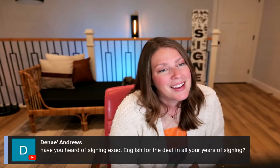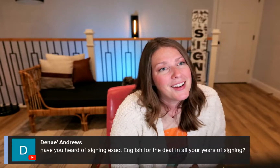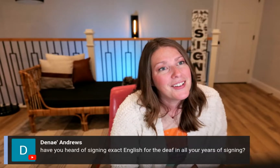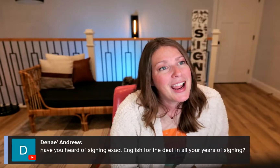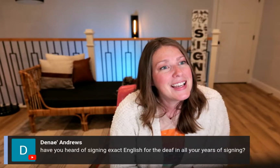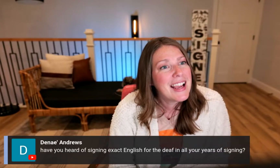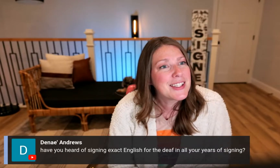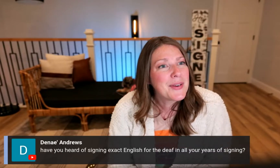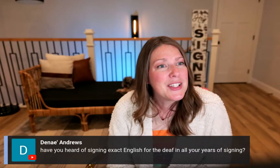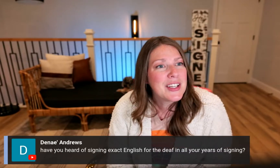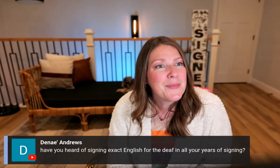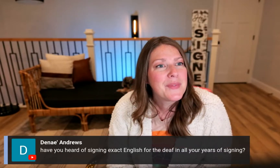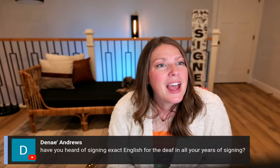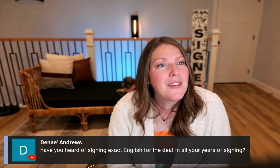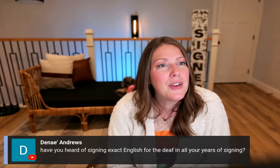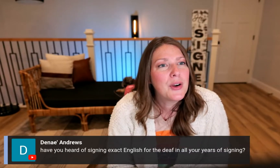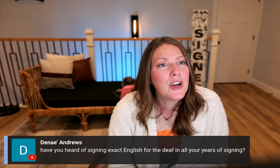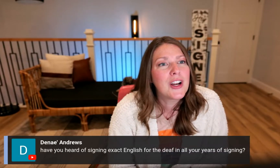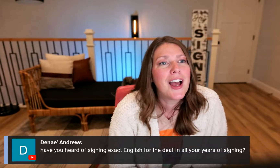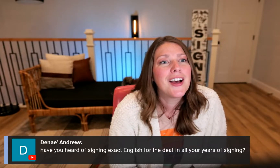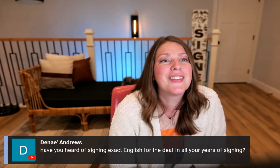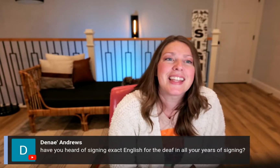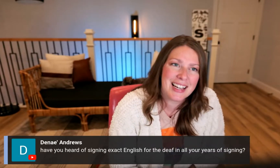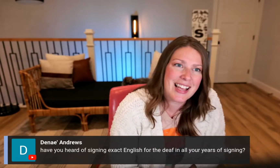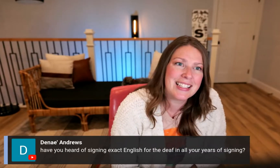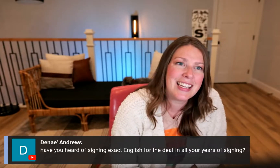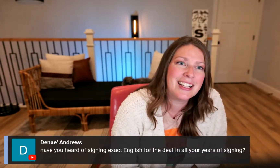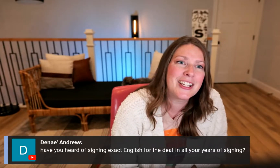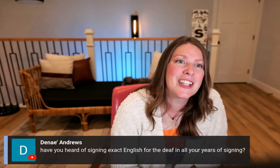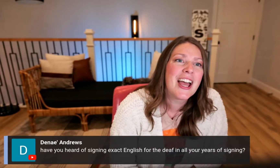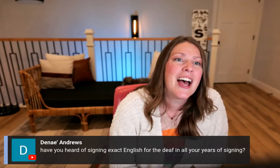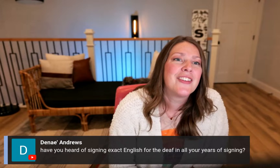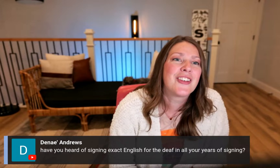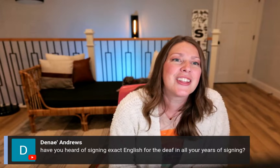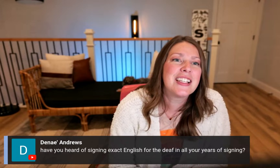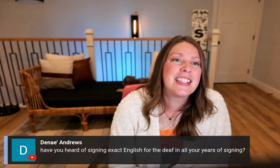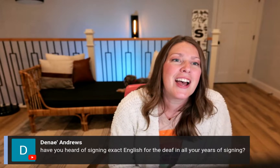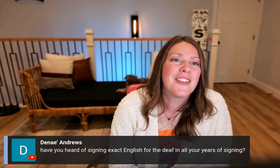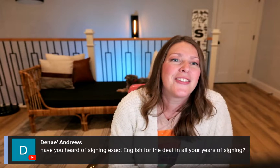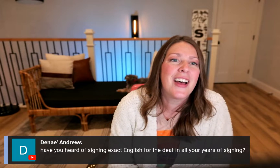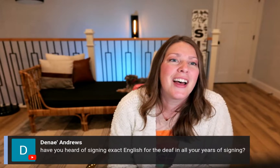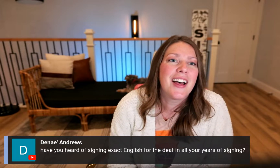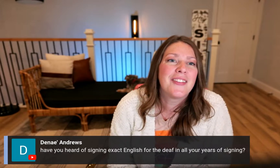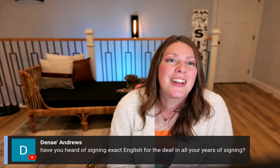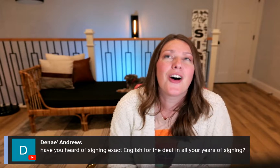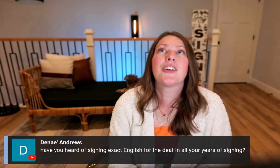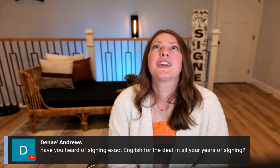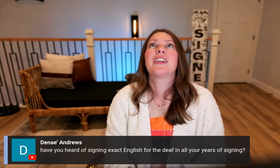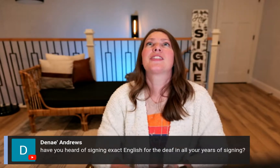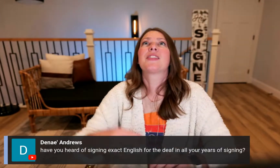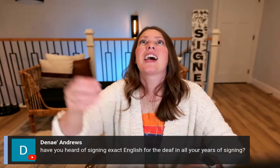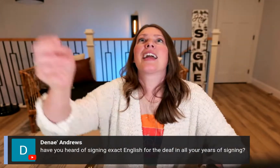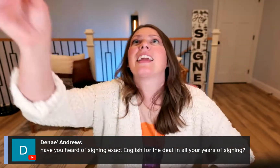All right, next question. Have you heard of Sign Exact English for the deaf in all your years of signing?